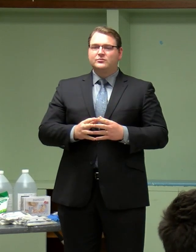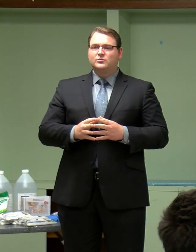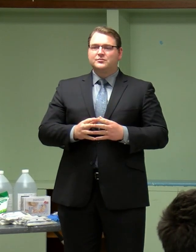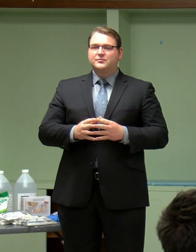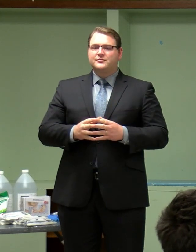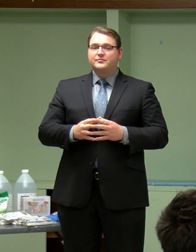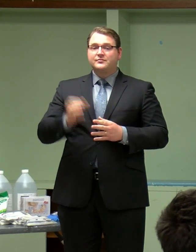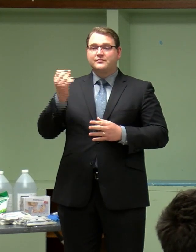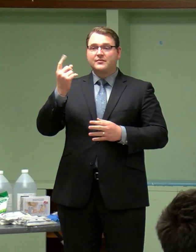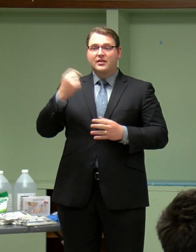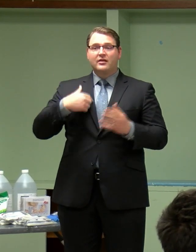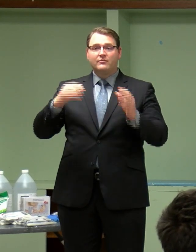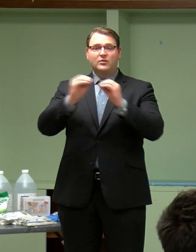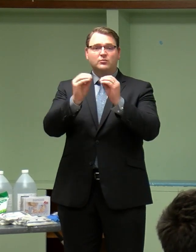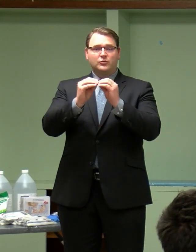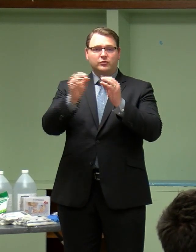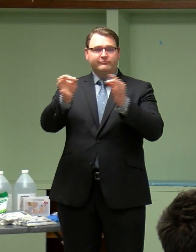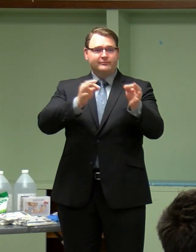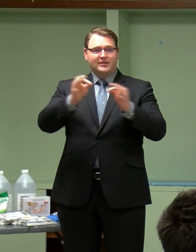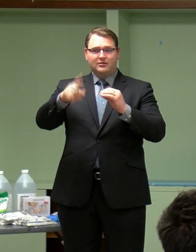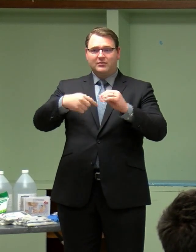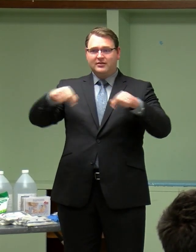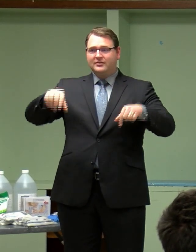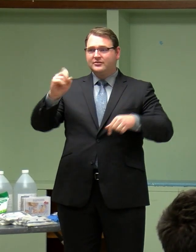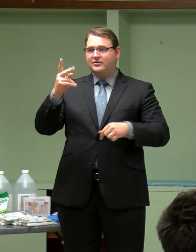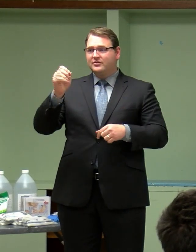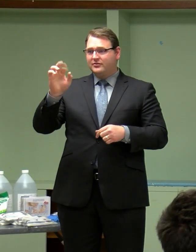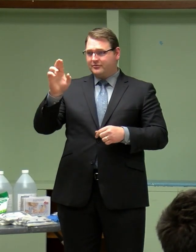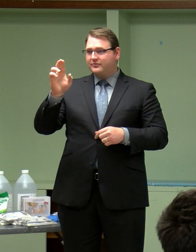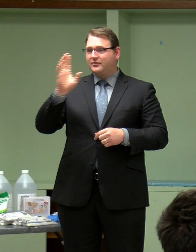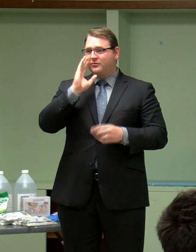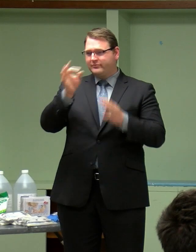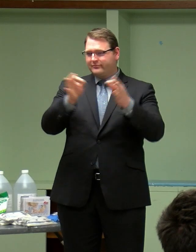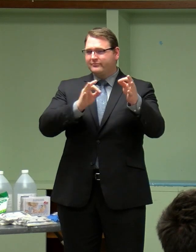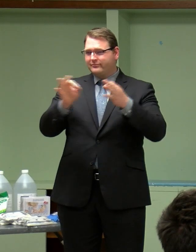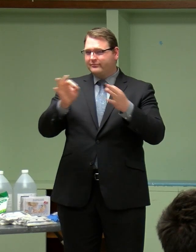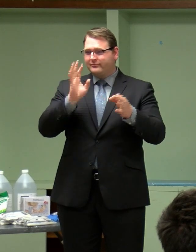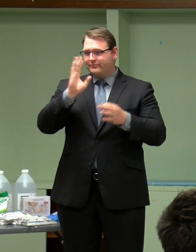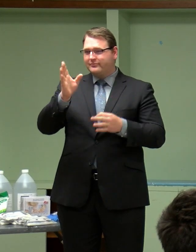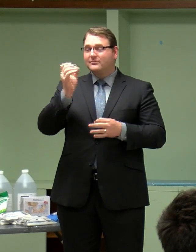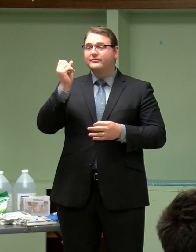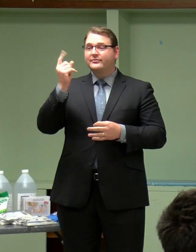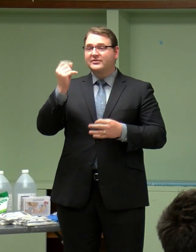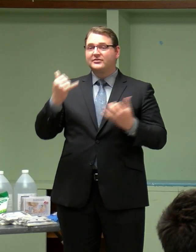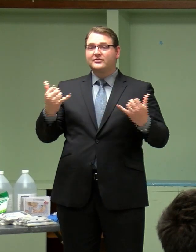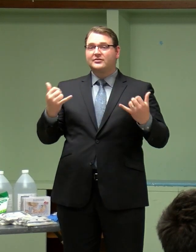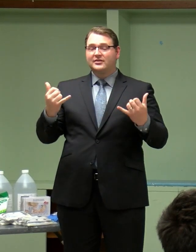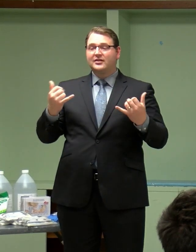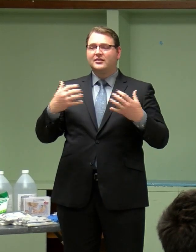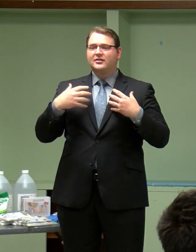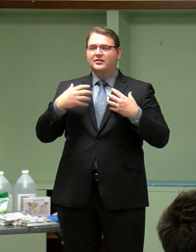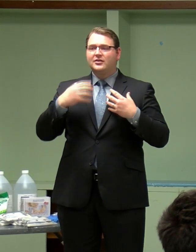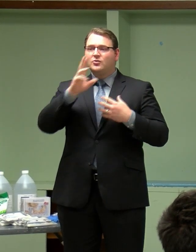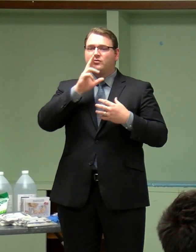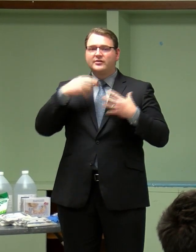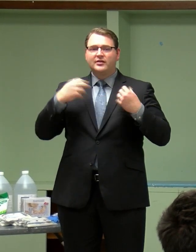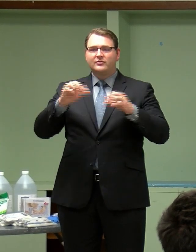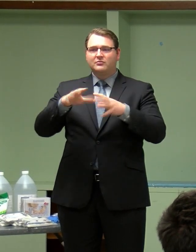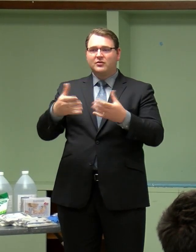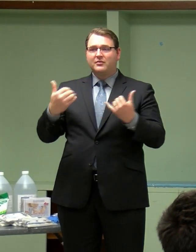more to say about this shelter in a few minutes. Today, the Houston Health Department is